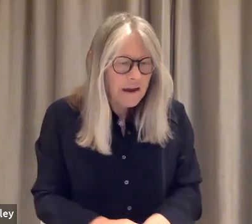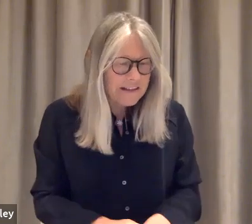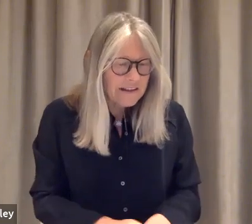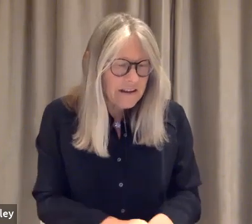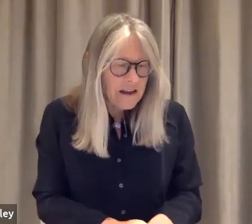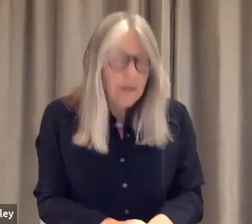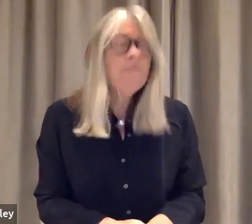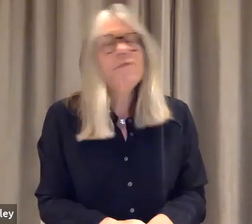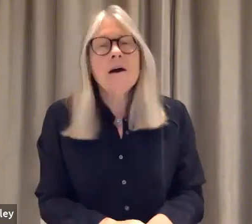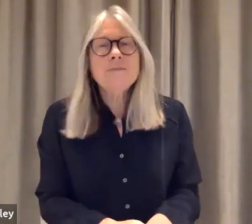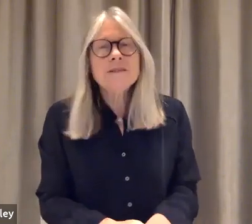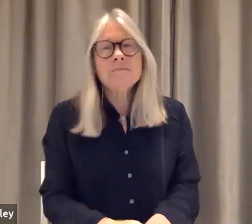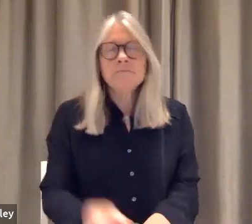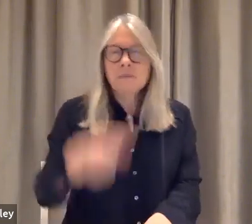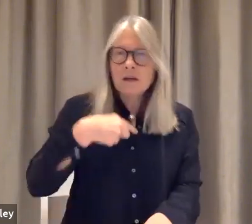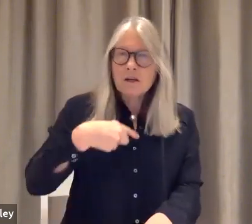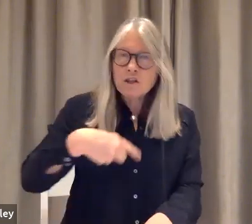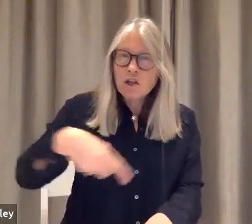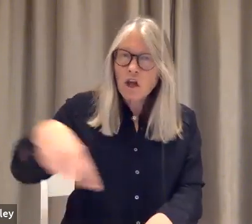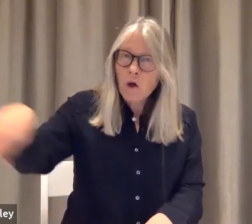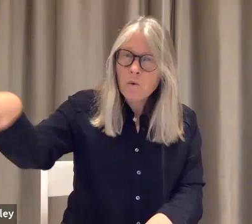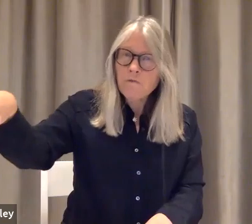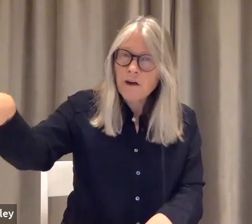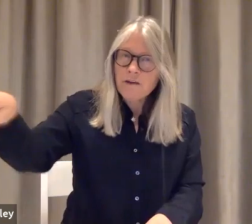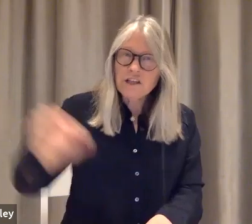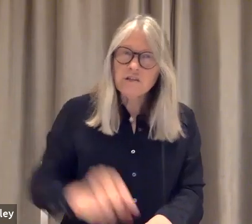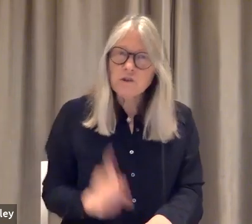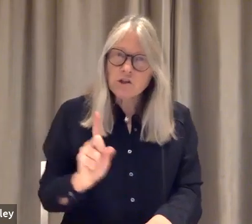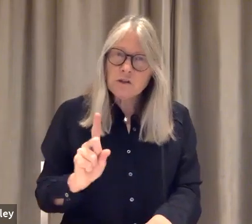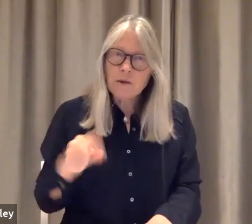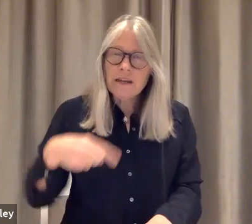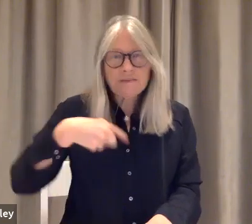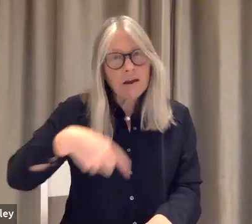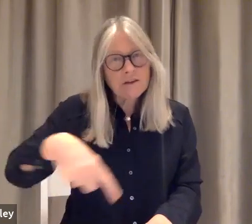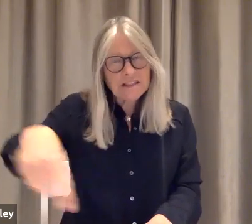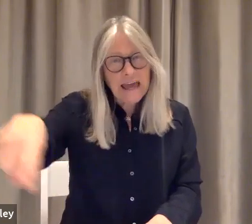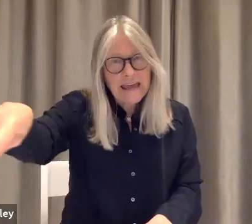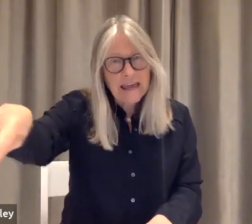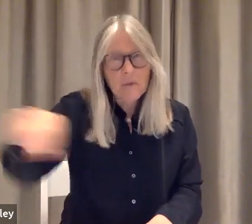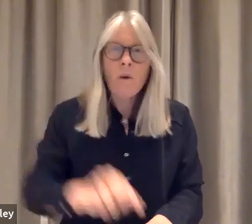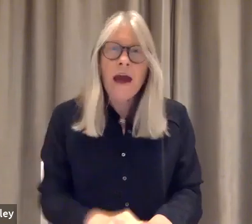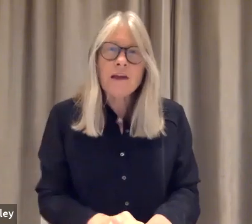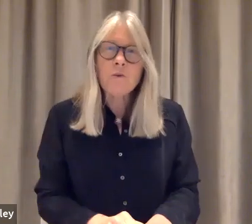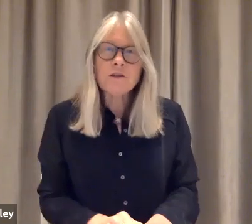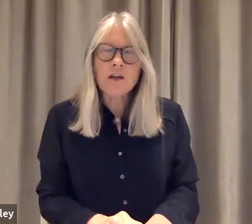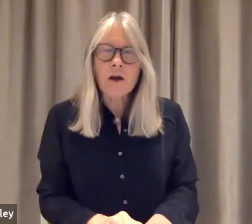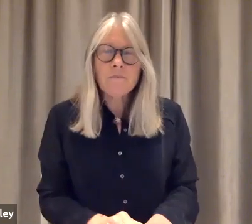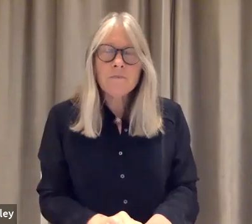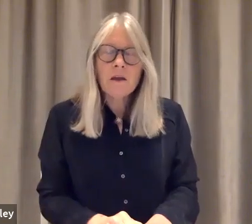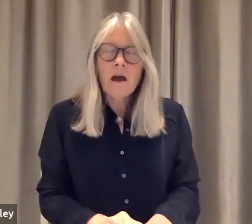Great. Couple of verbs. To go, very gestural, just using your index finger and just taking it where you want to